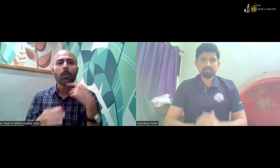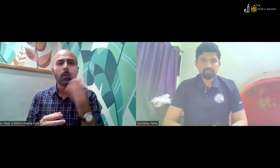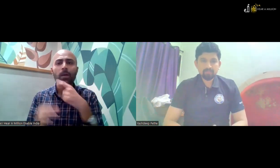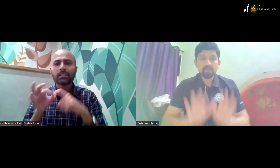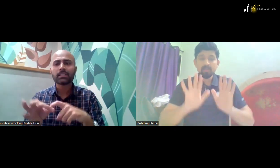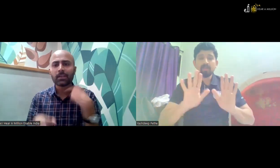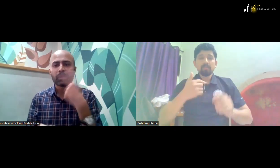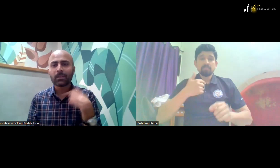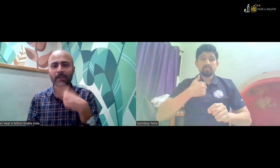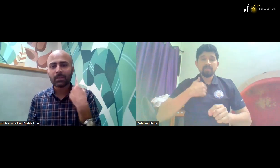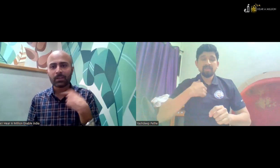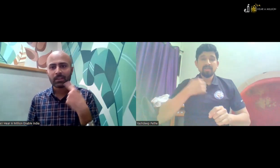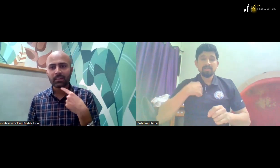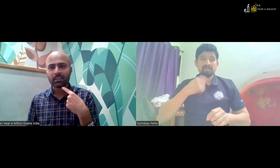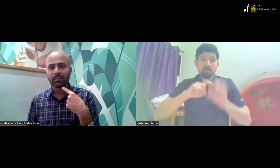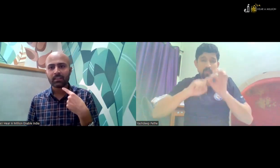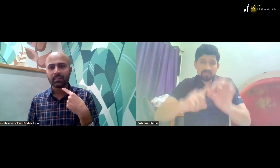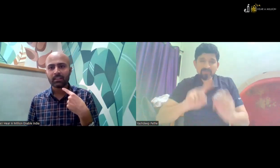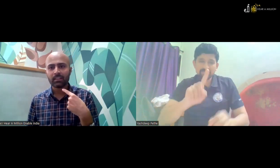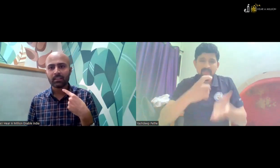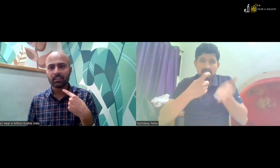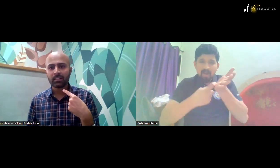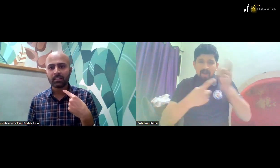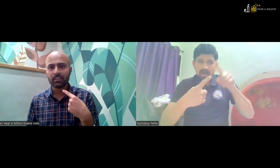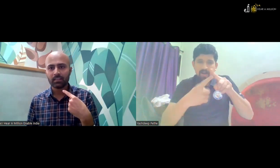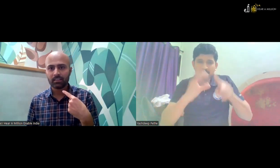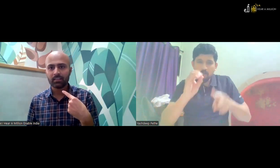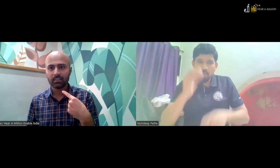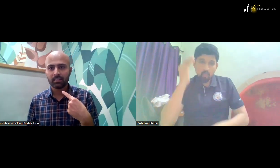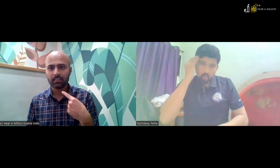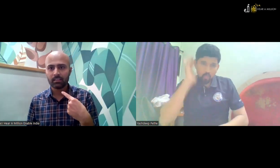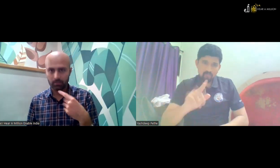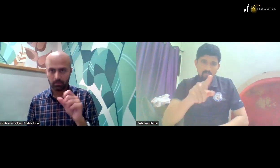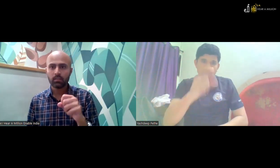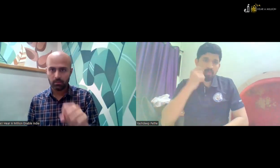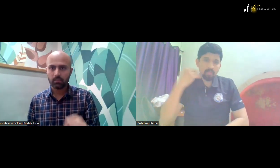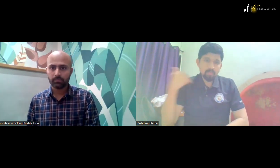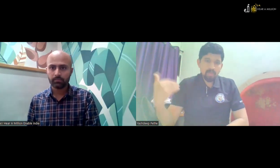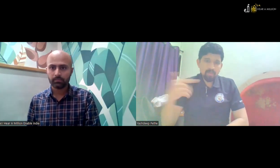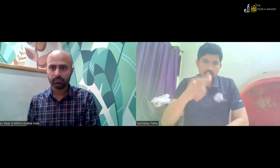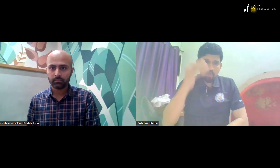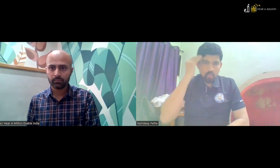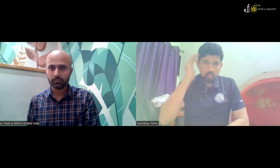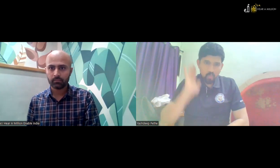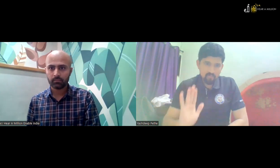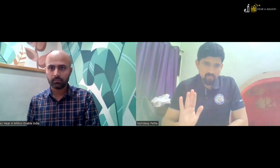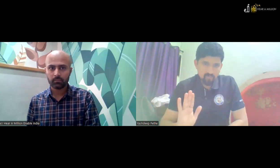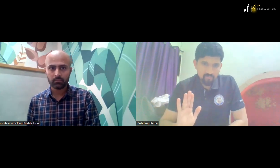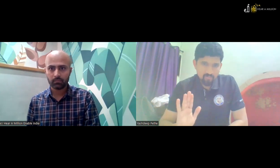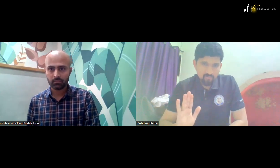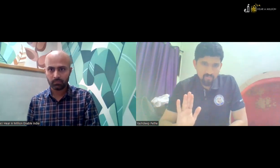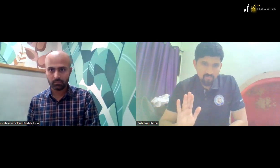better way. All right, that's a suitable network. So who you are? Can you introduce? So I have just one question. Do you know something